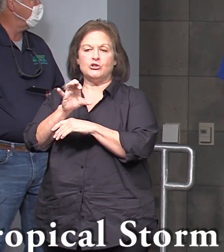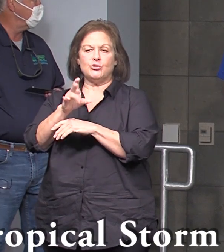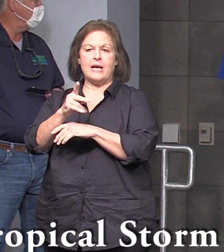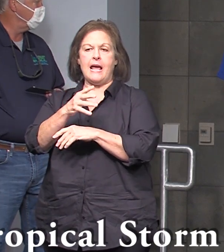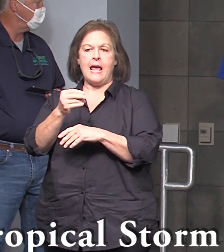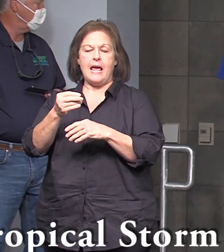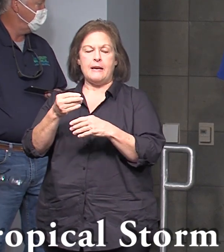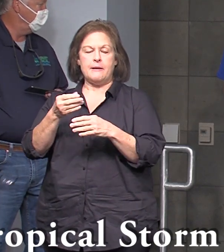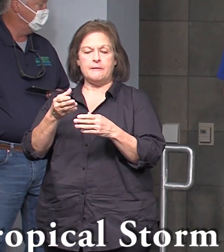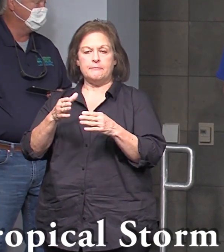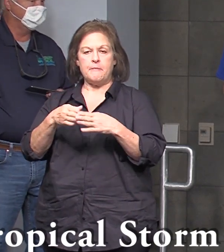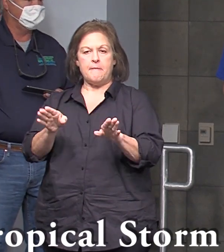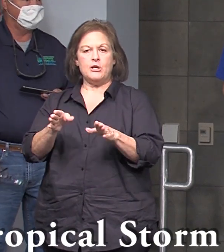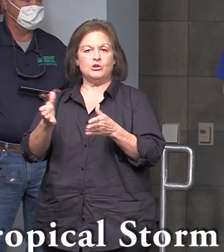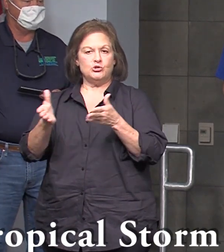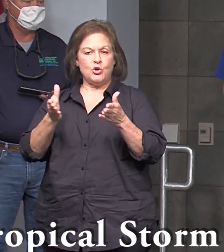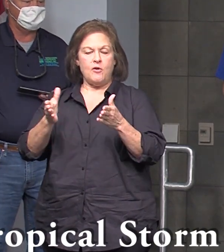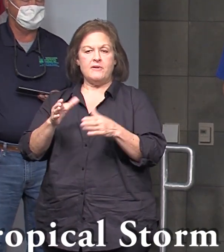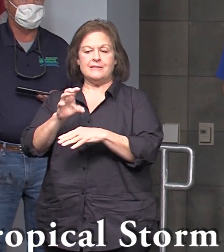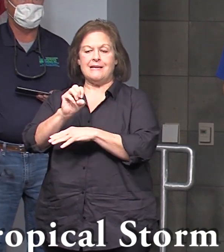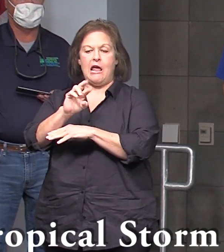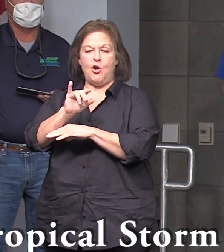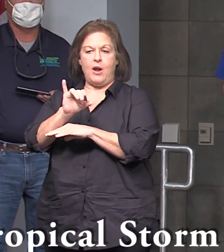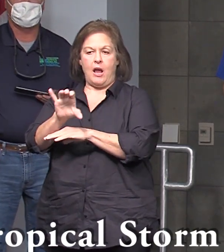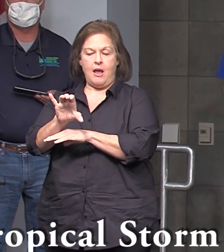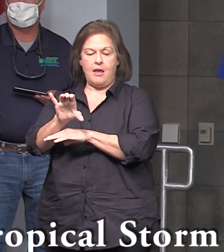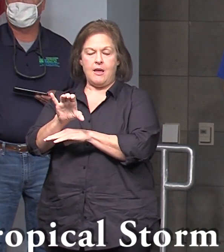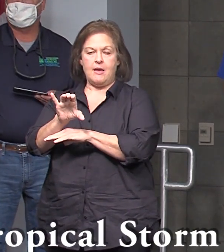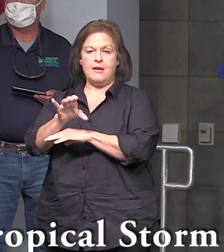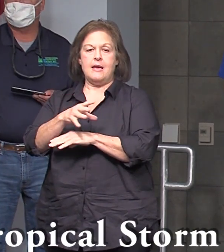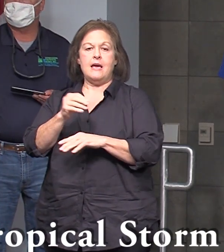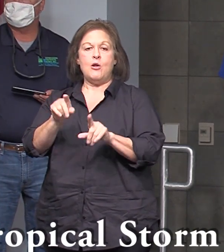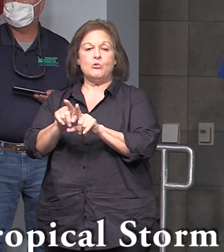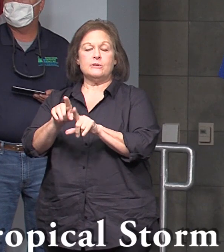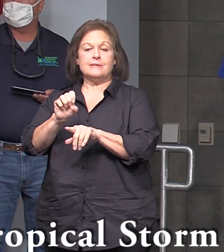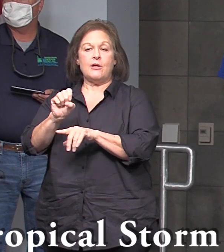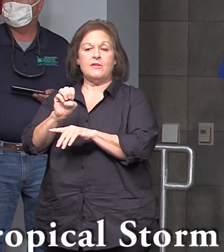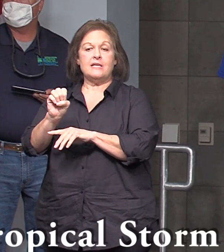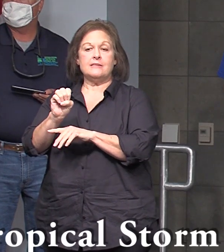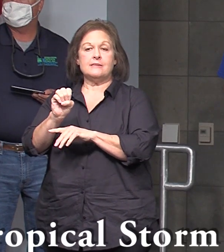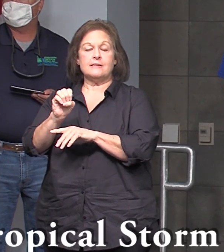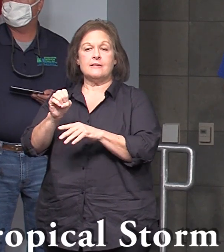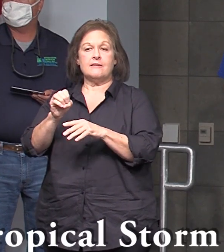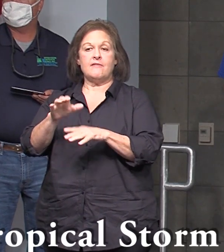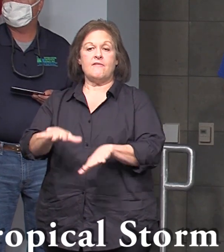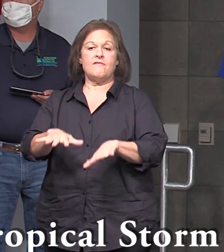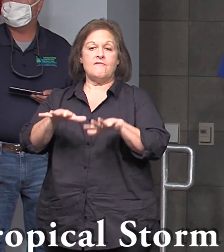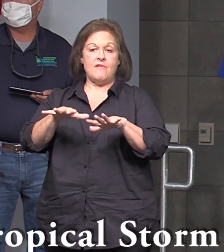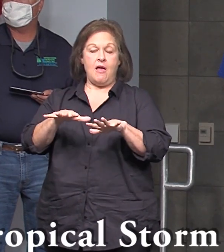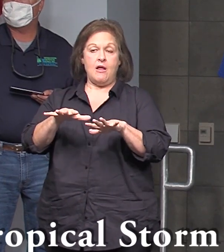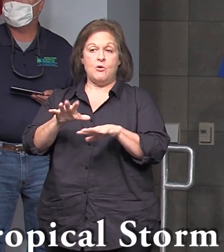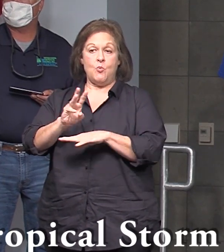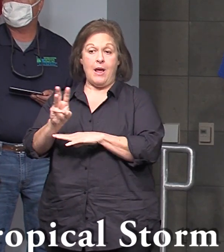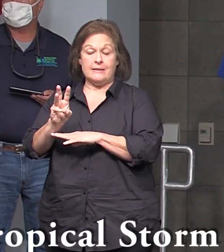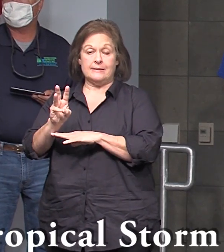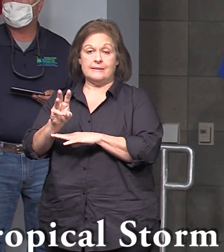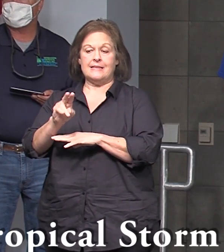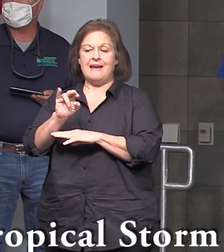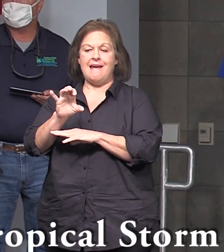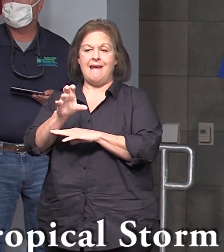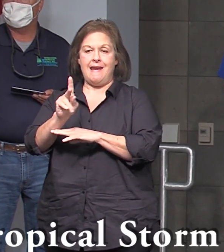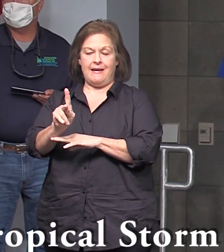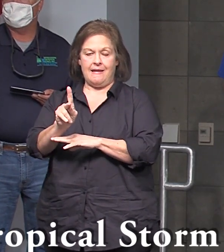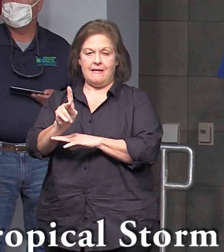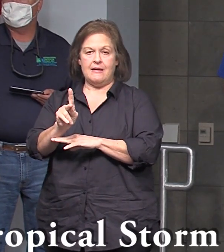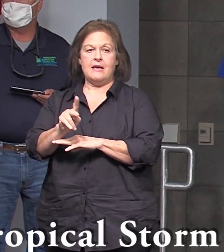Public Service Commissioner, Mr. Eric Scrametta. From the Southeast Louisiana Flood Protection Authority West, we have Nick